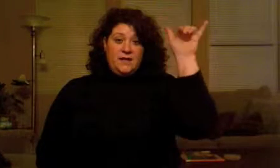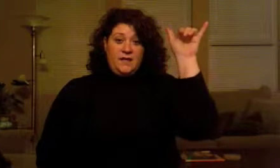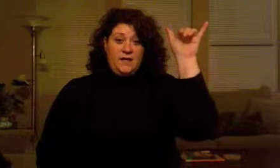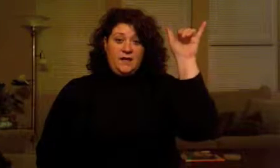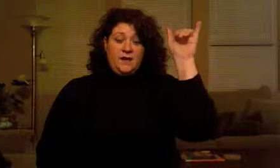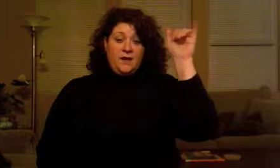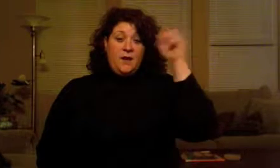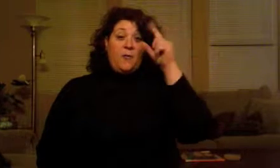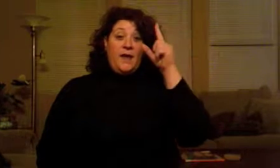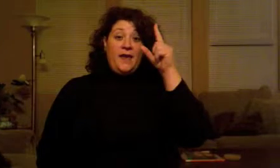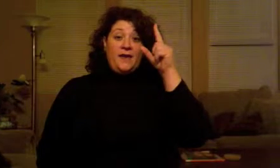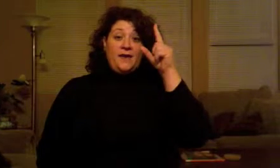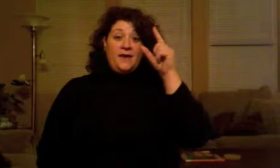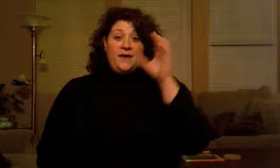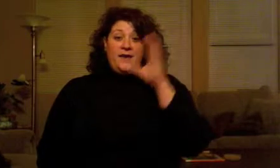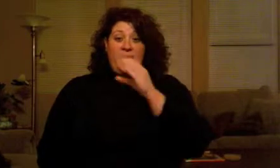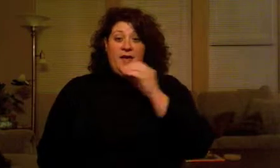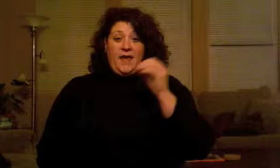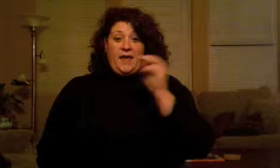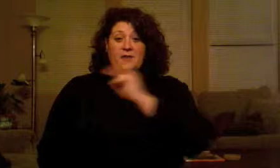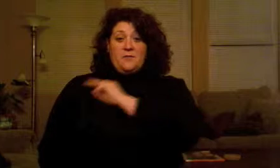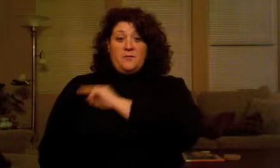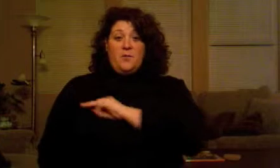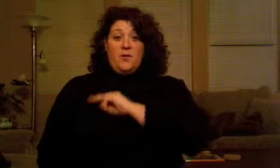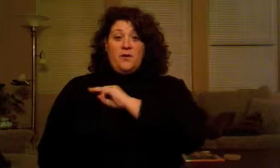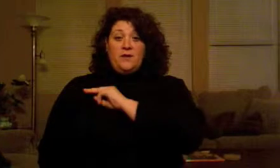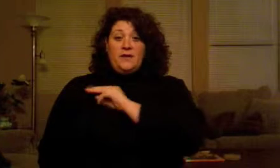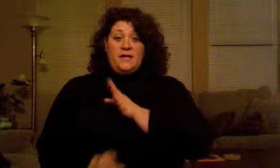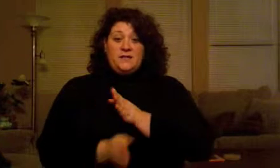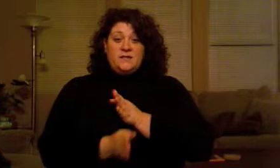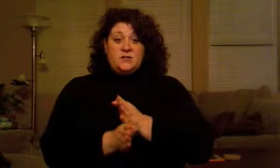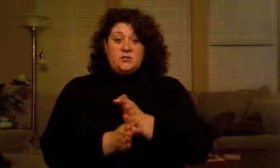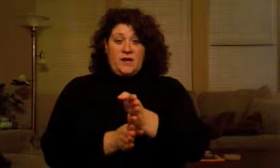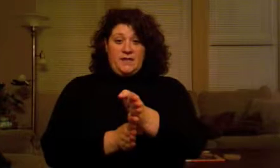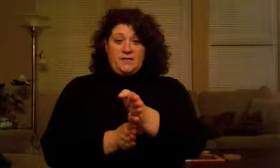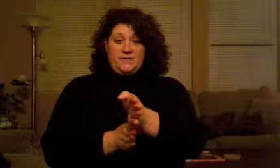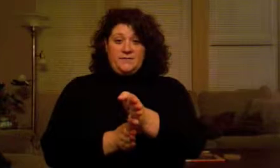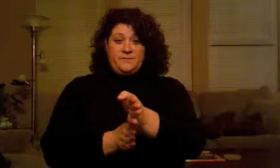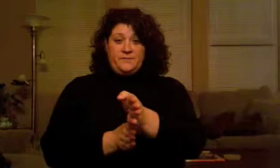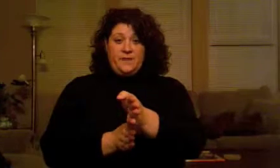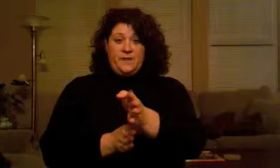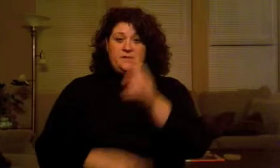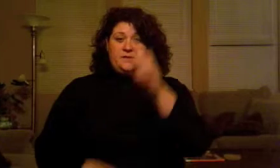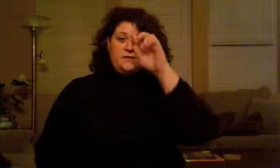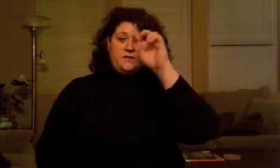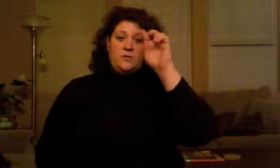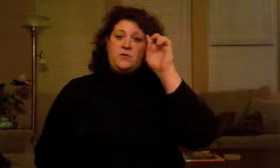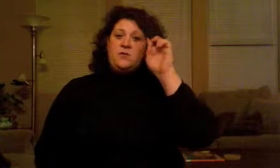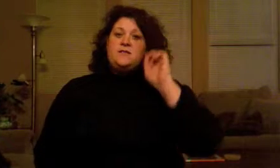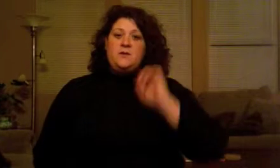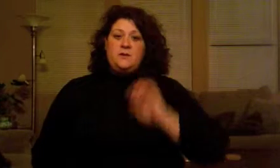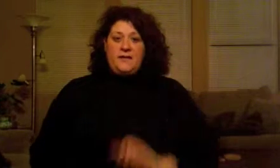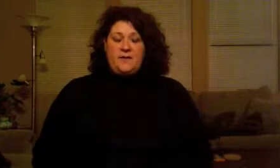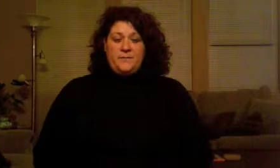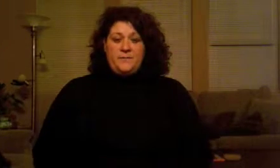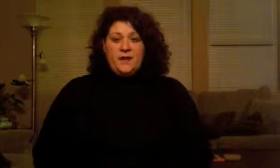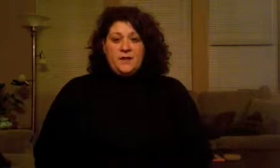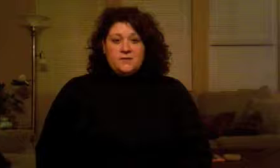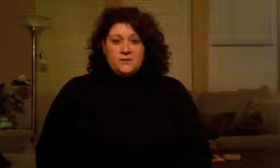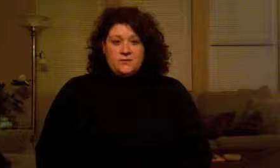mentally awake, and morally straight. So let's do it more slowly now. So the